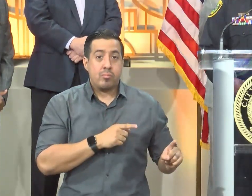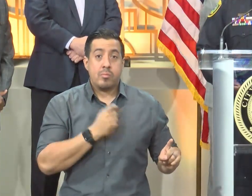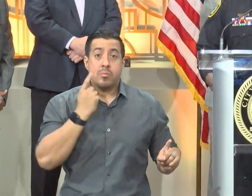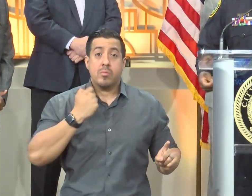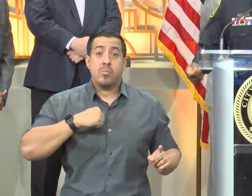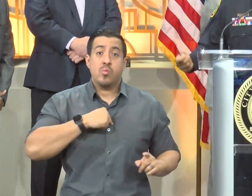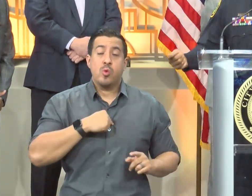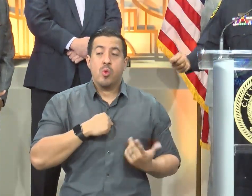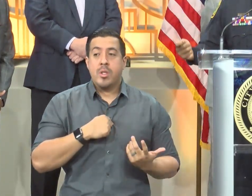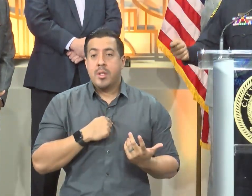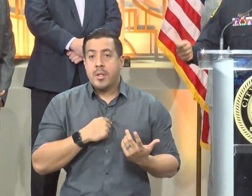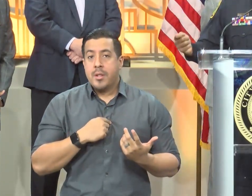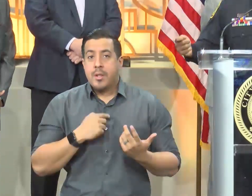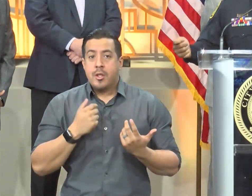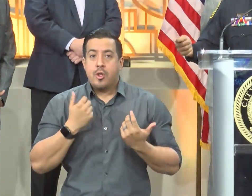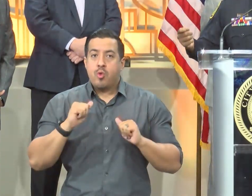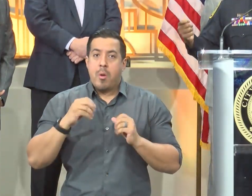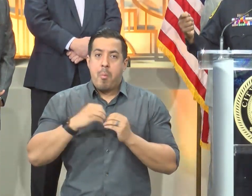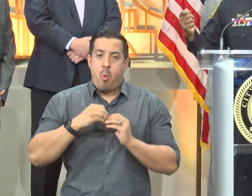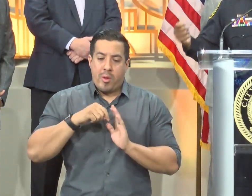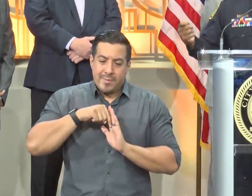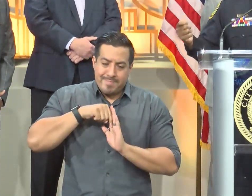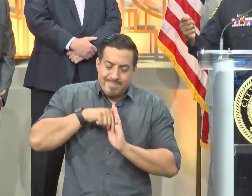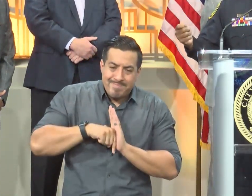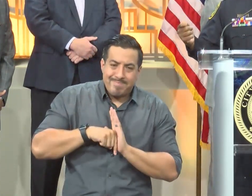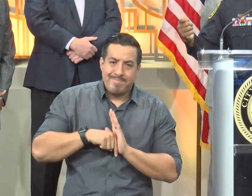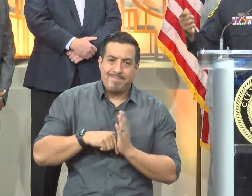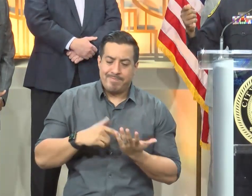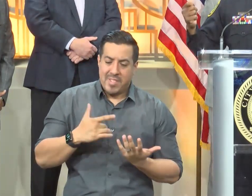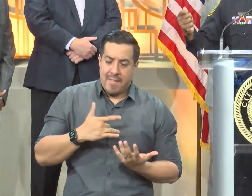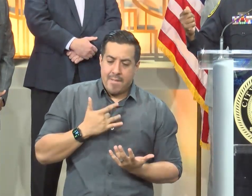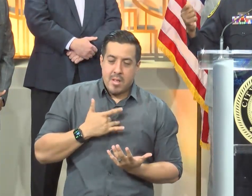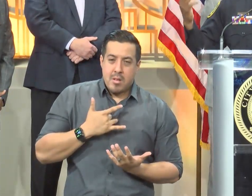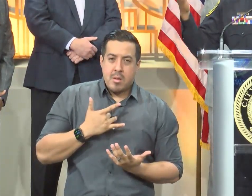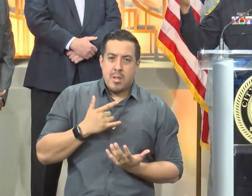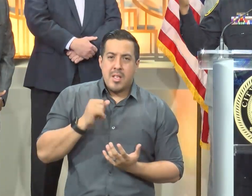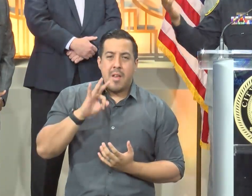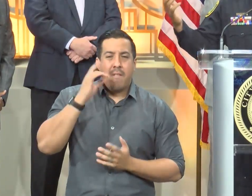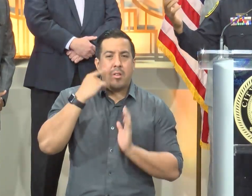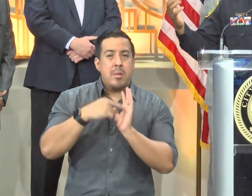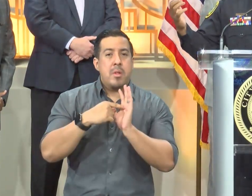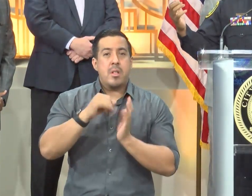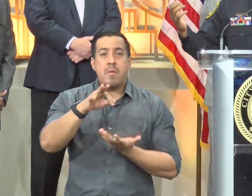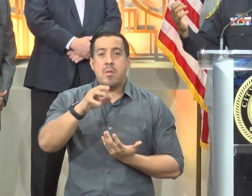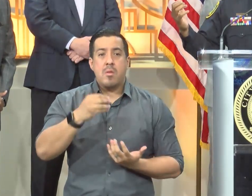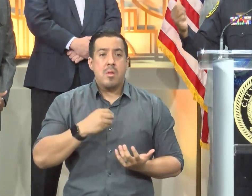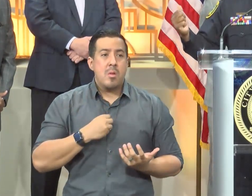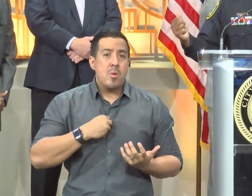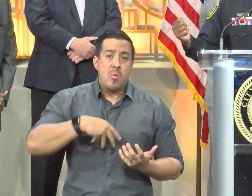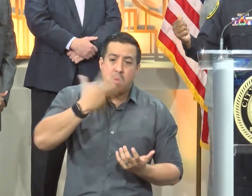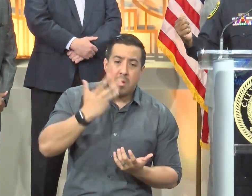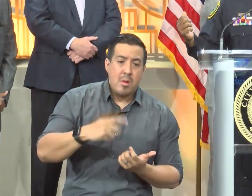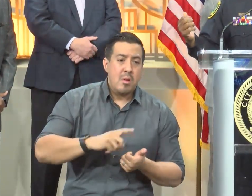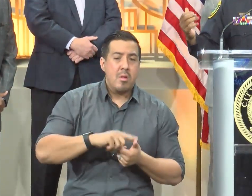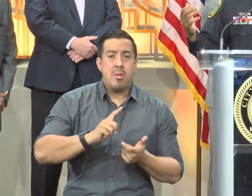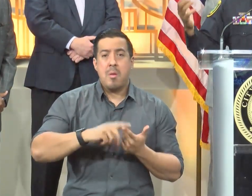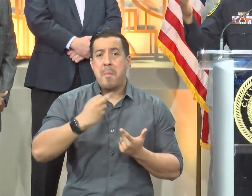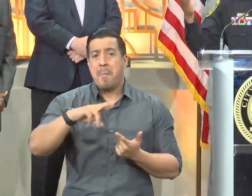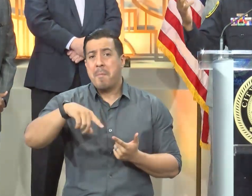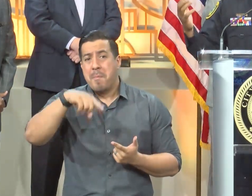We try to get the deep feeling of what a person, if you're Caucasian, if you're